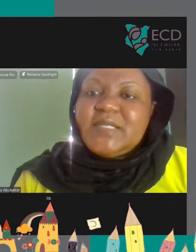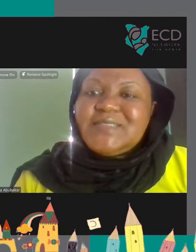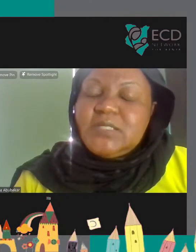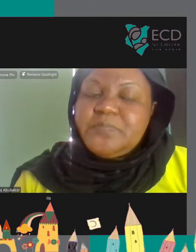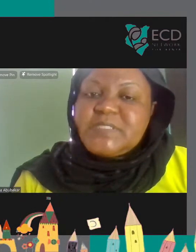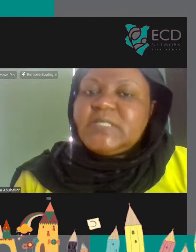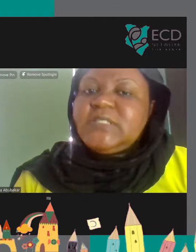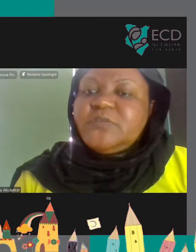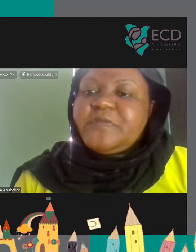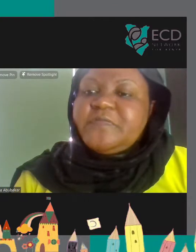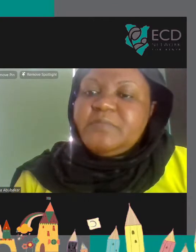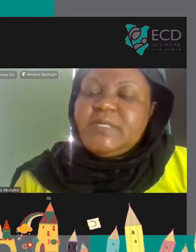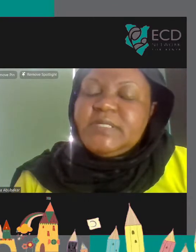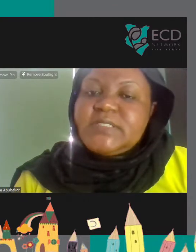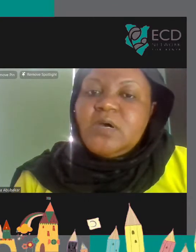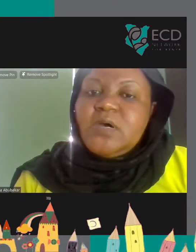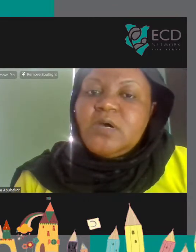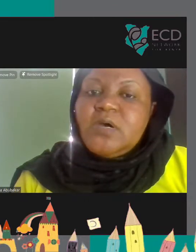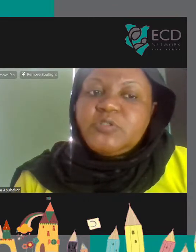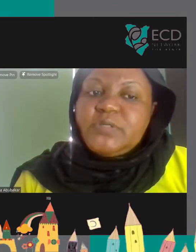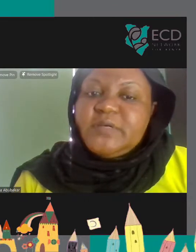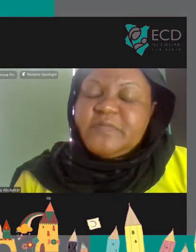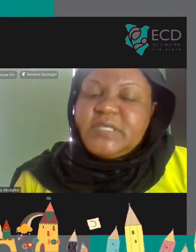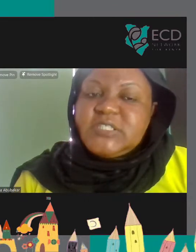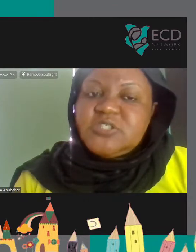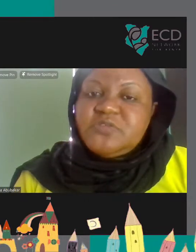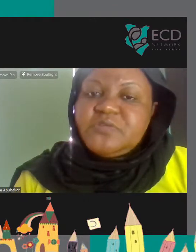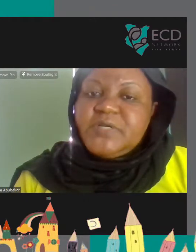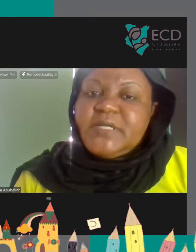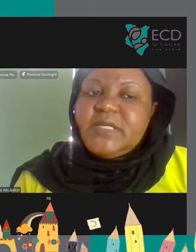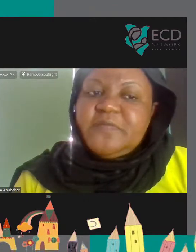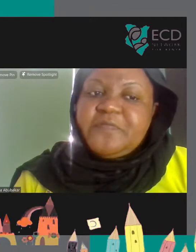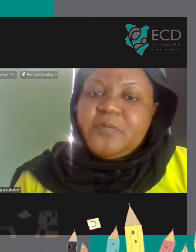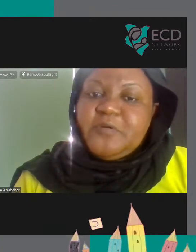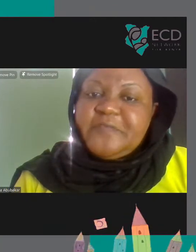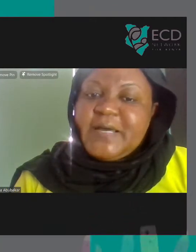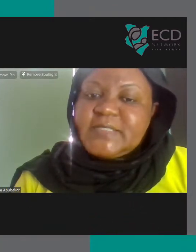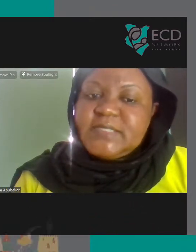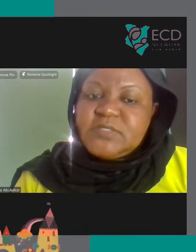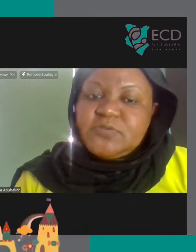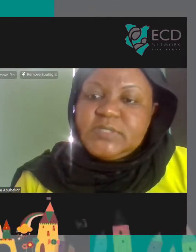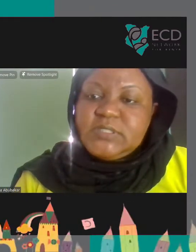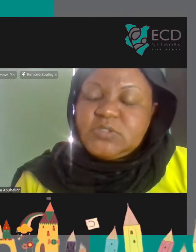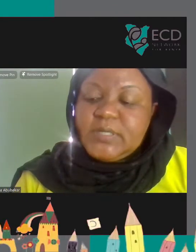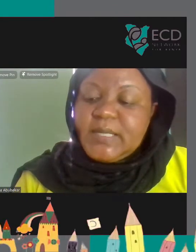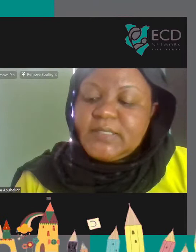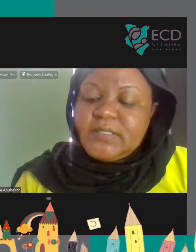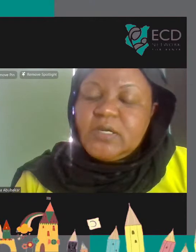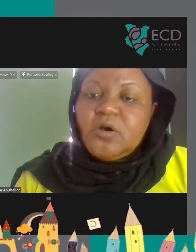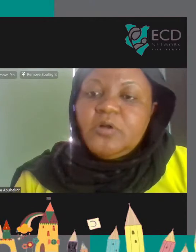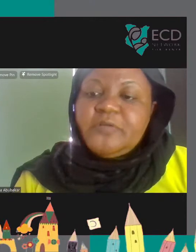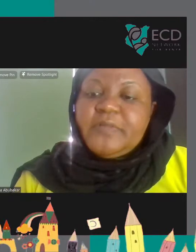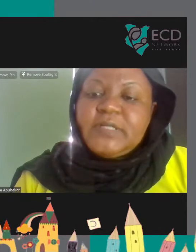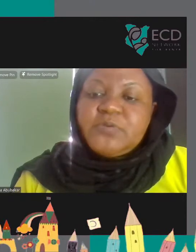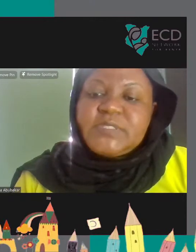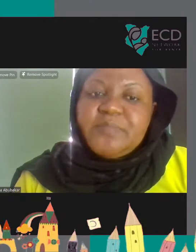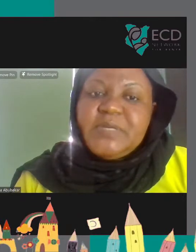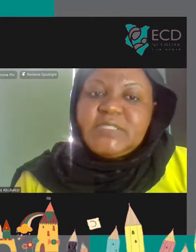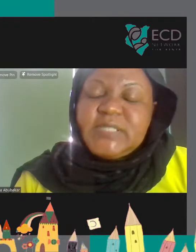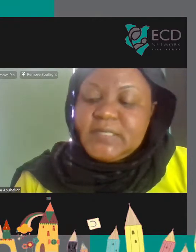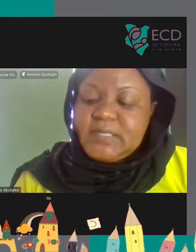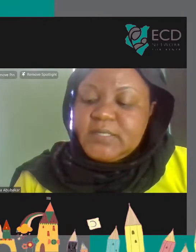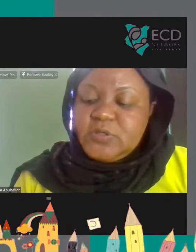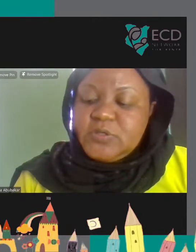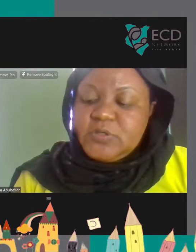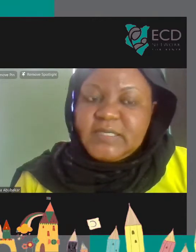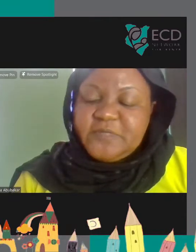less than 10% of the families are able to give their children any form of access to digital learning, although that was a